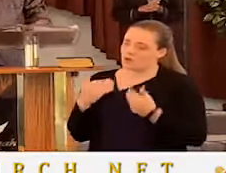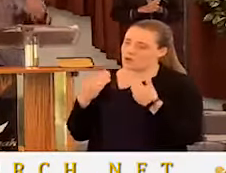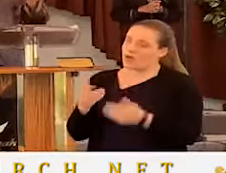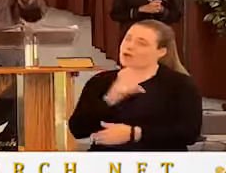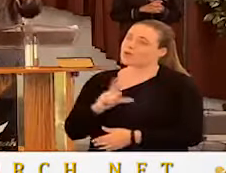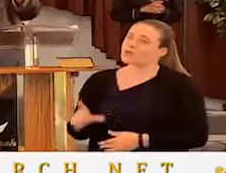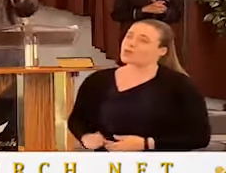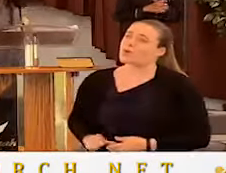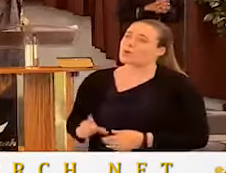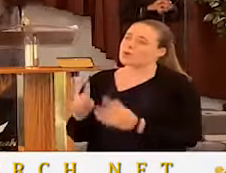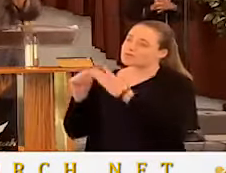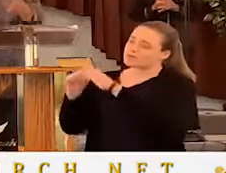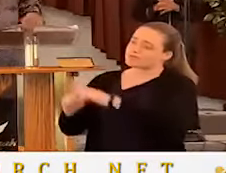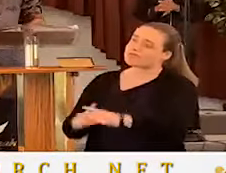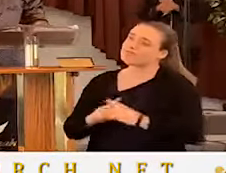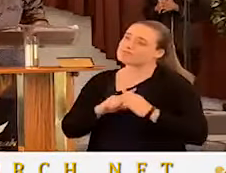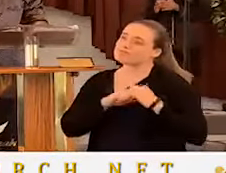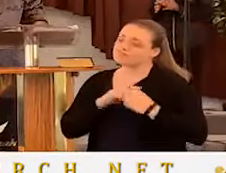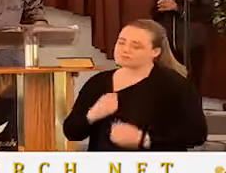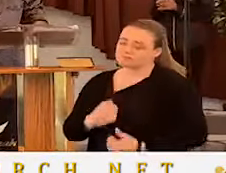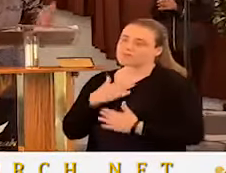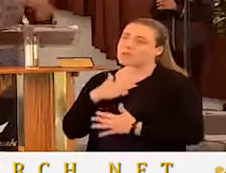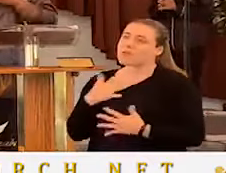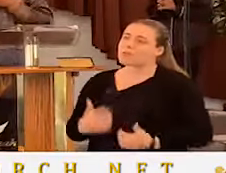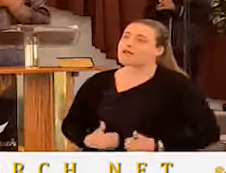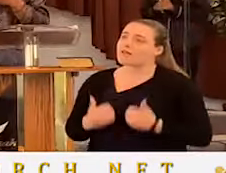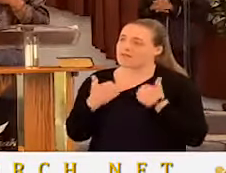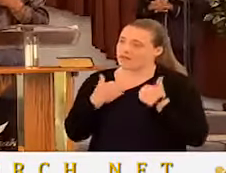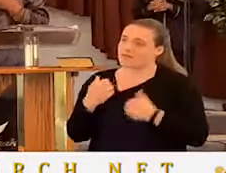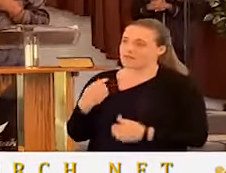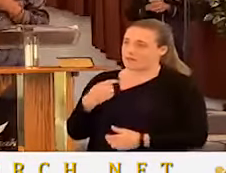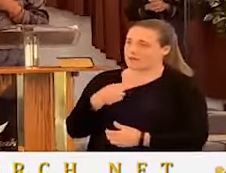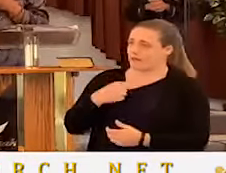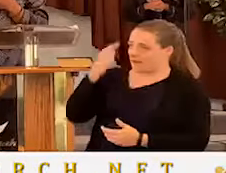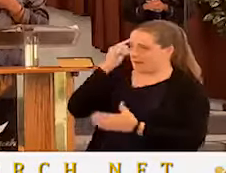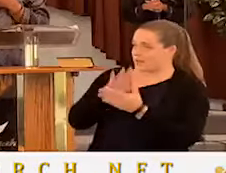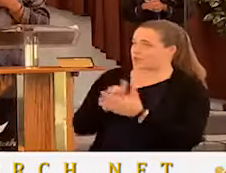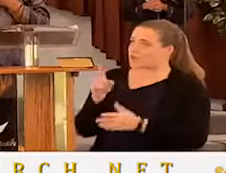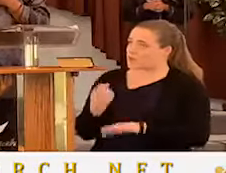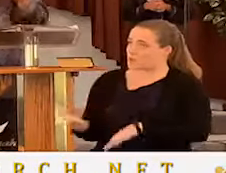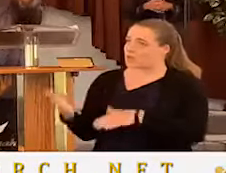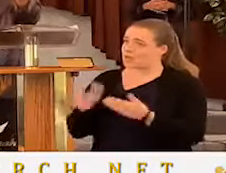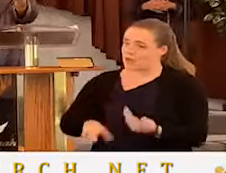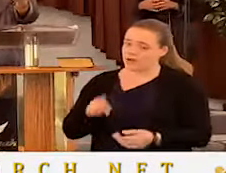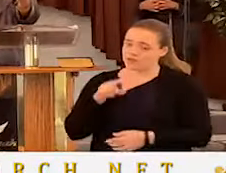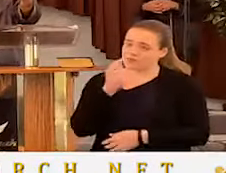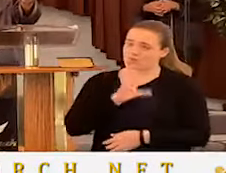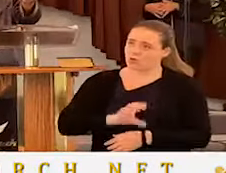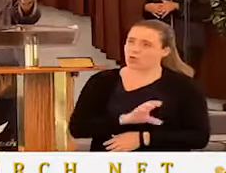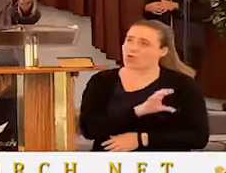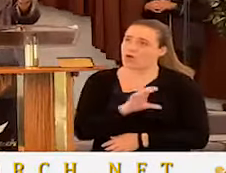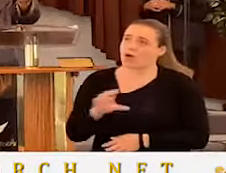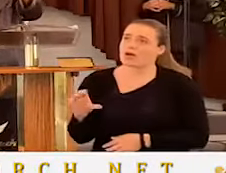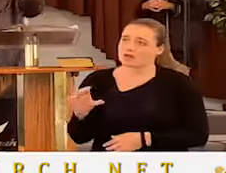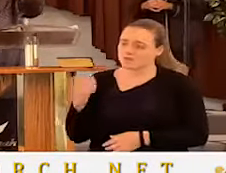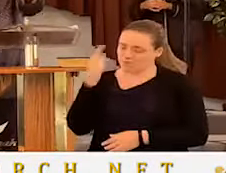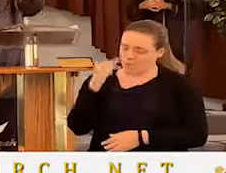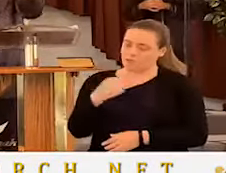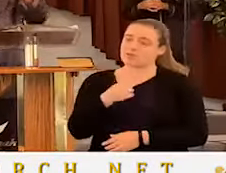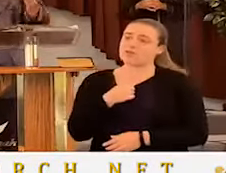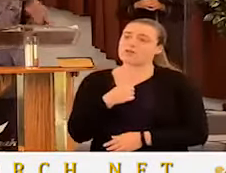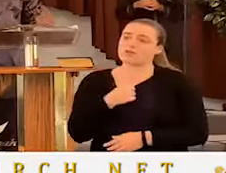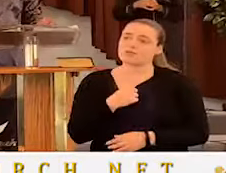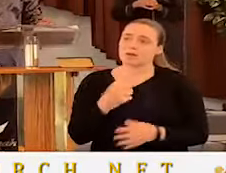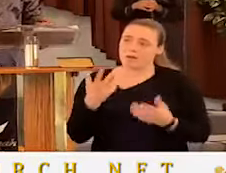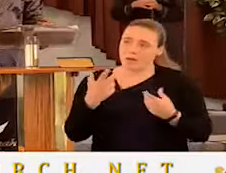Savior. I believe that you died on the cross just for me. You were buried and